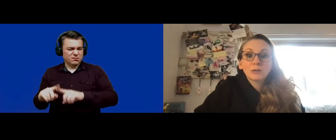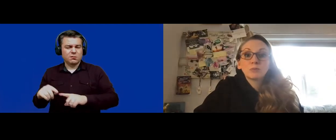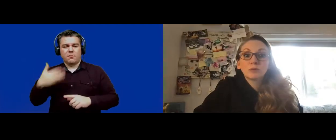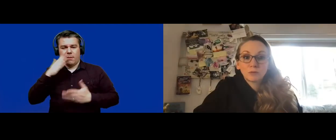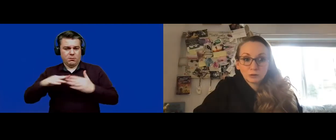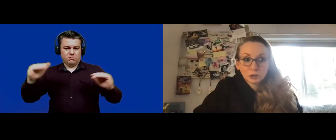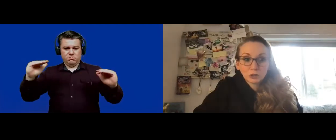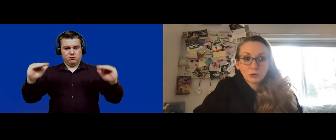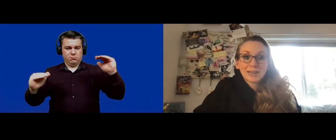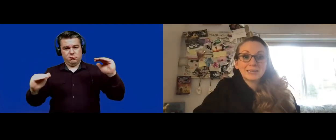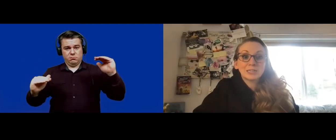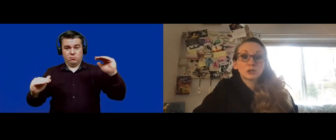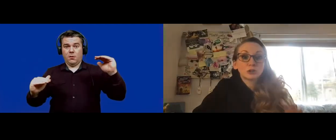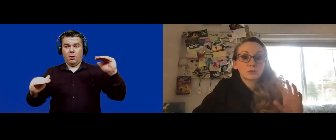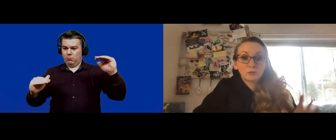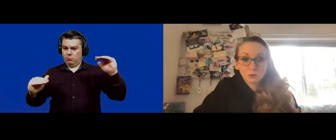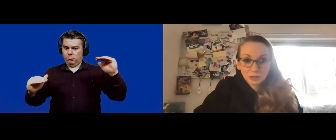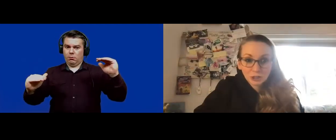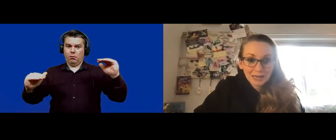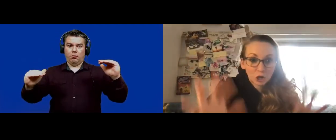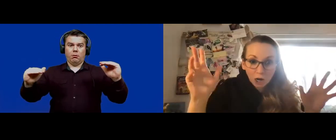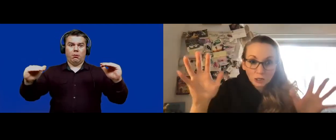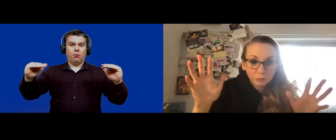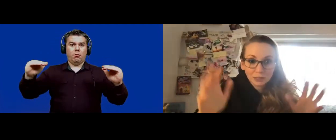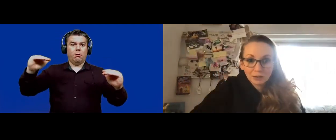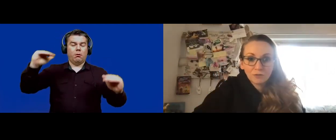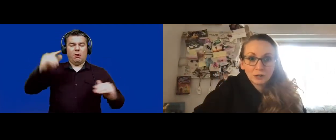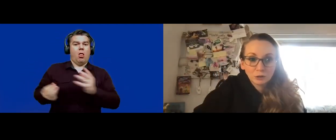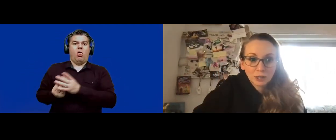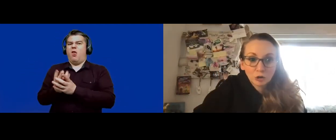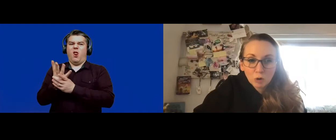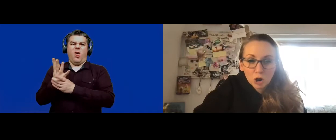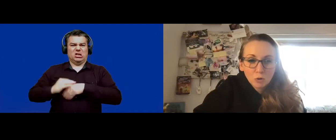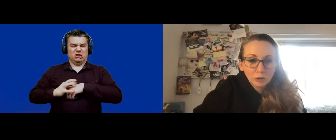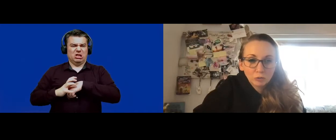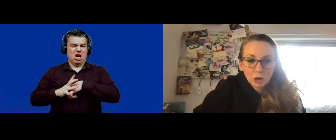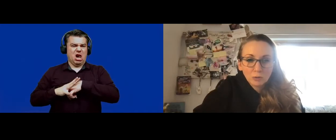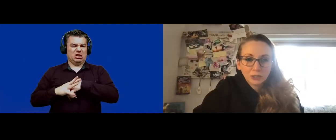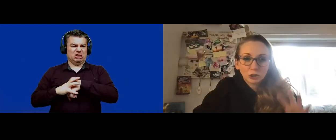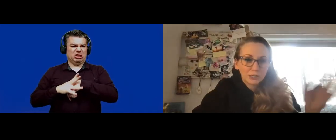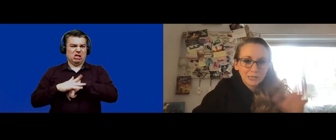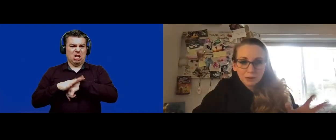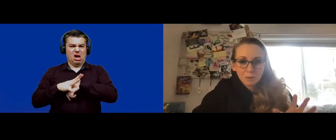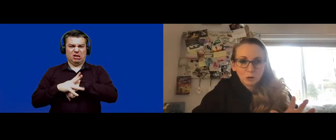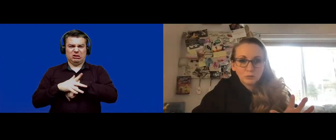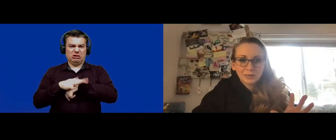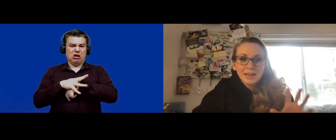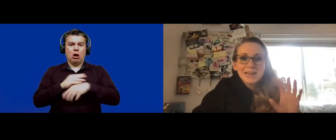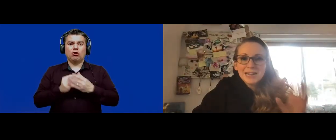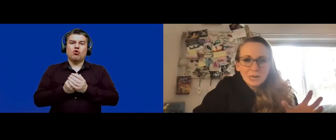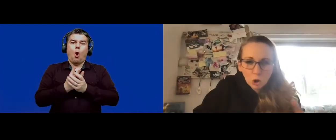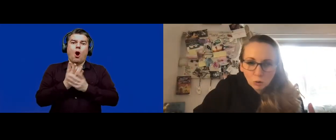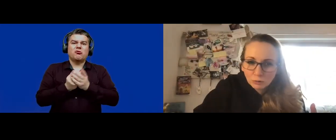are literally reversed. So the candida starts to flourish and has octopus-like fingers that grow and start to decompose